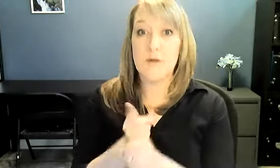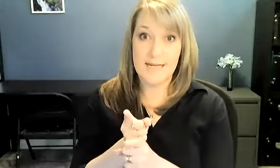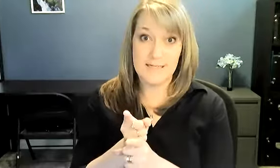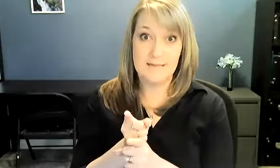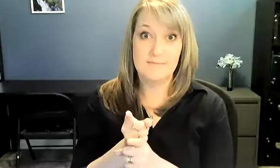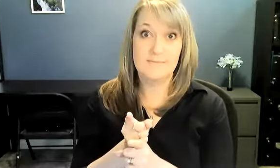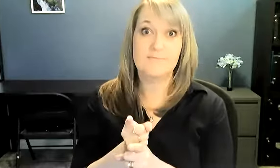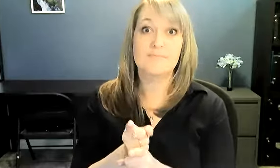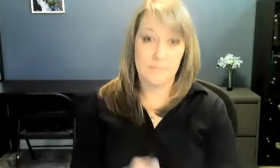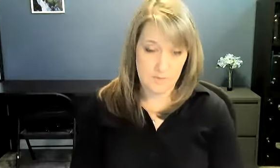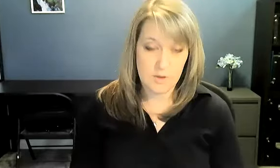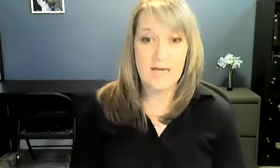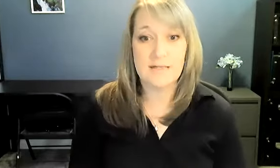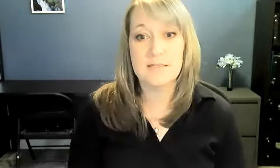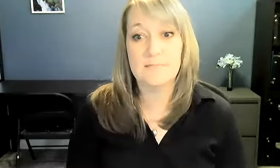Right, correct.